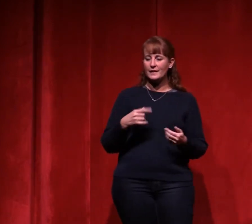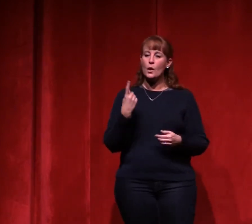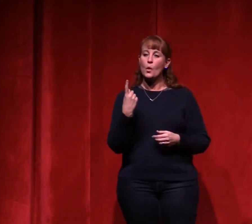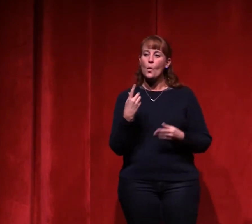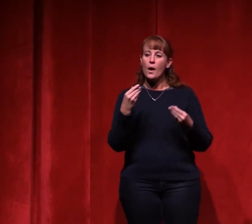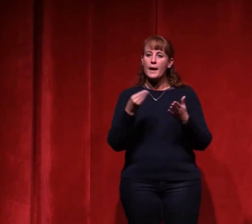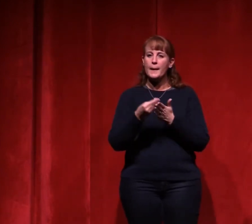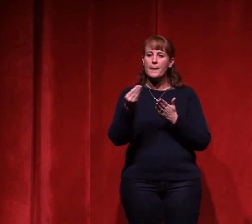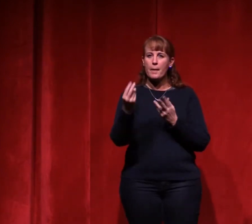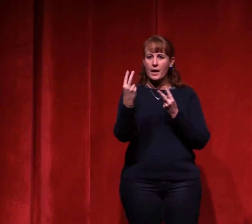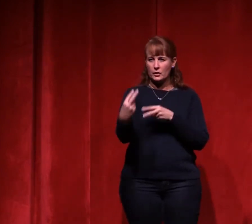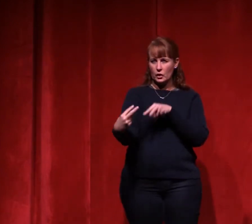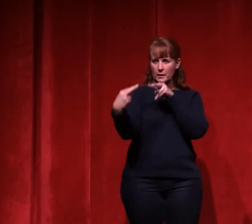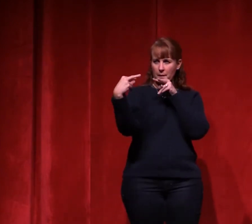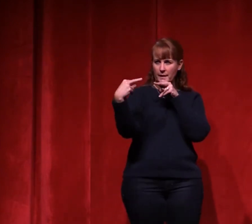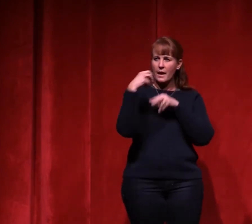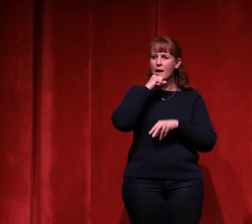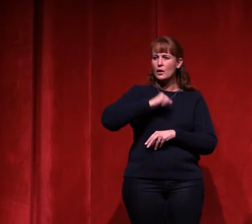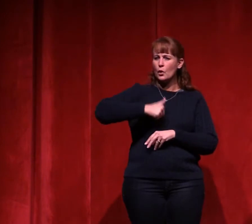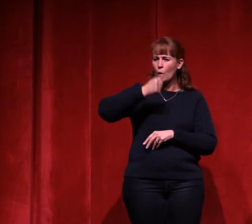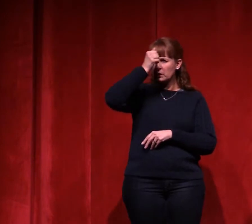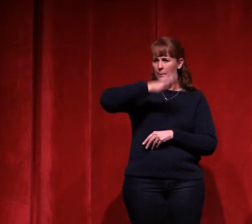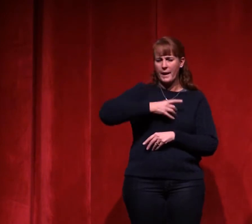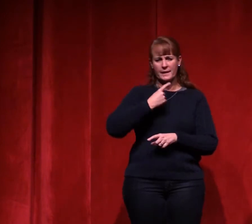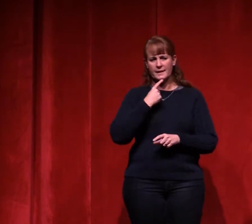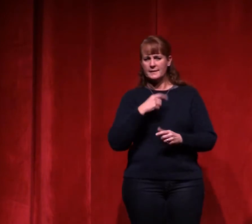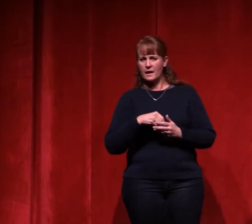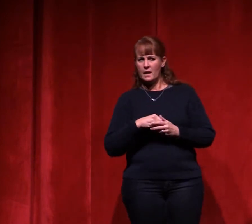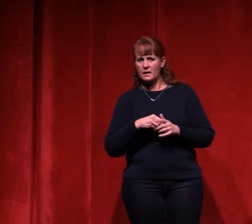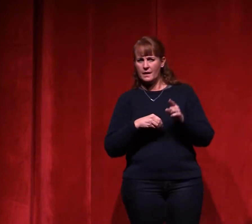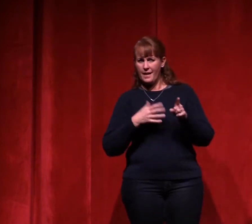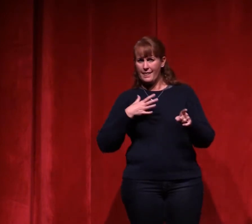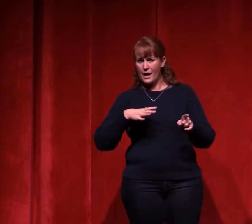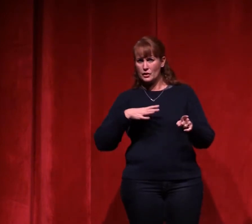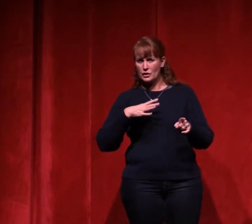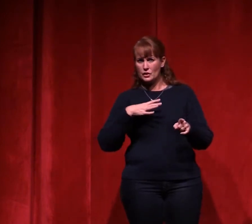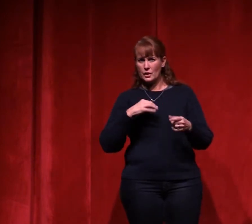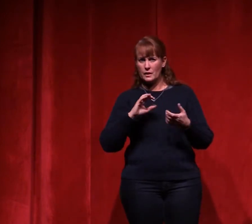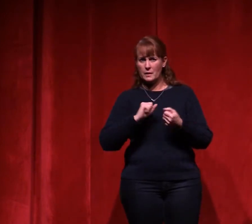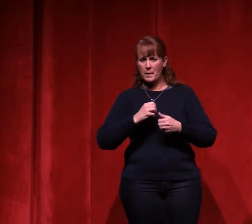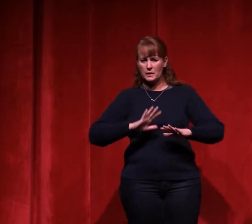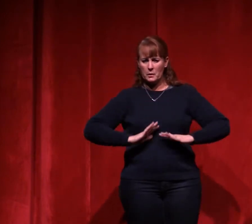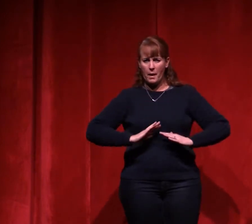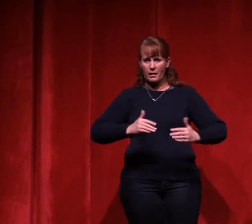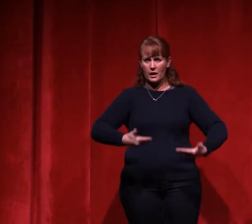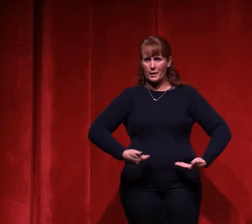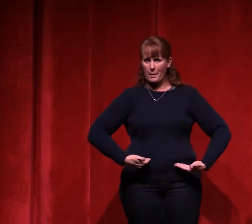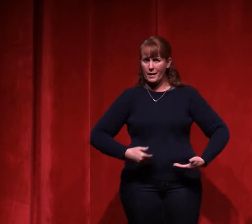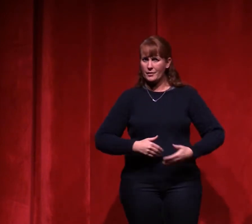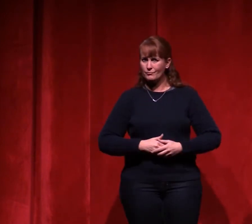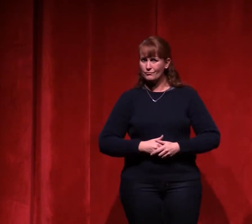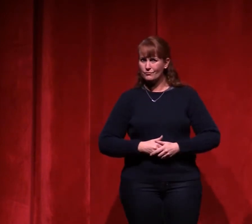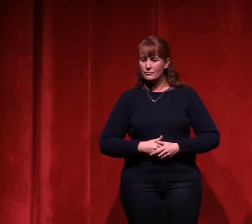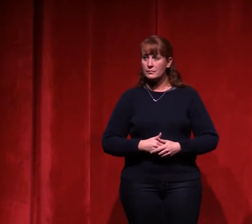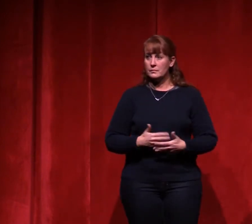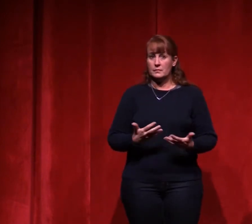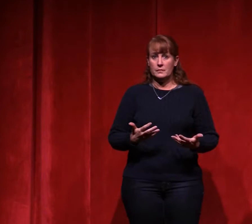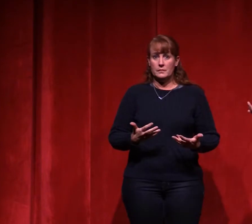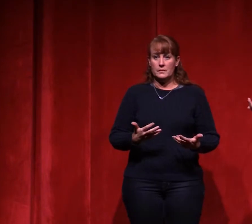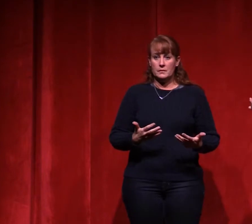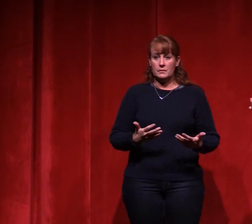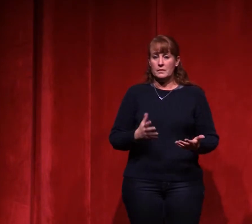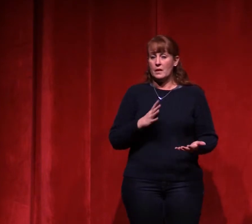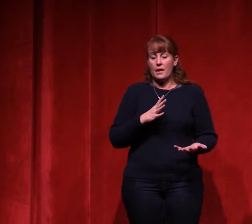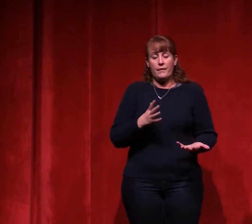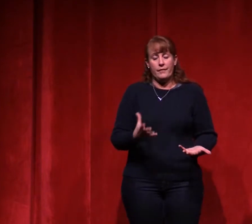of the buyers looked me in the eye, an older man, and he said, "That shirt makes your belly look big." That wasn't a big